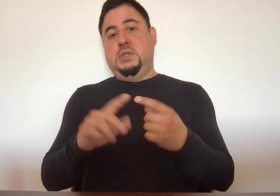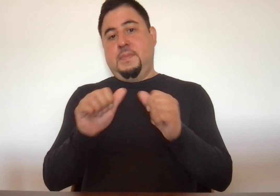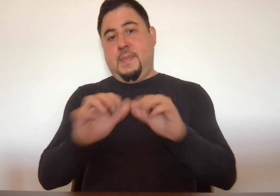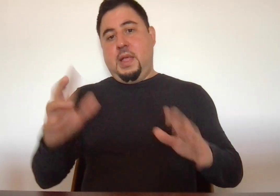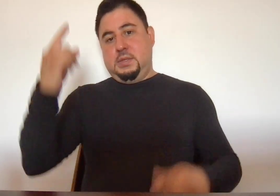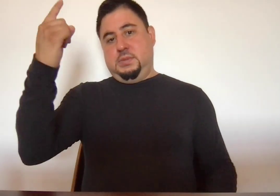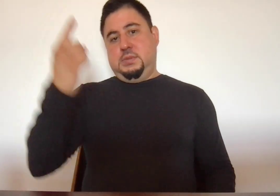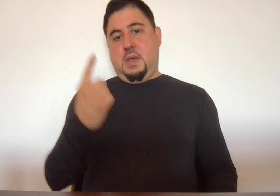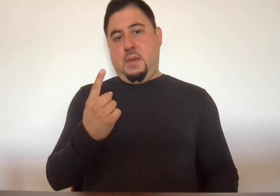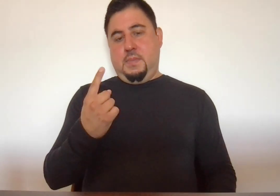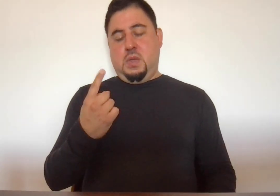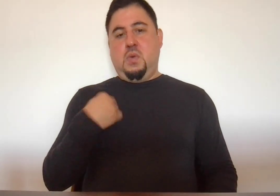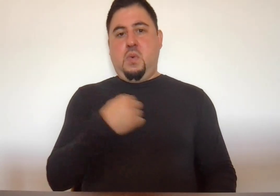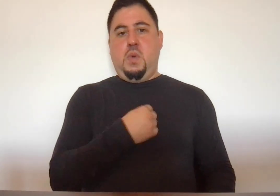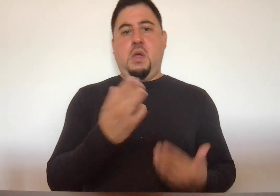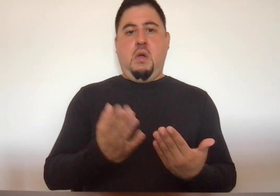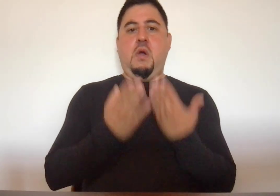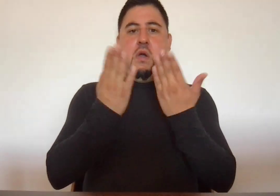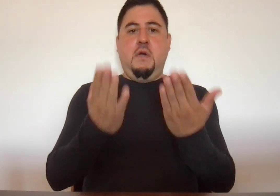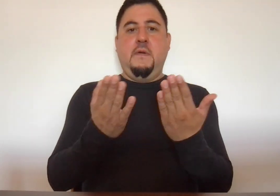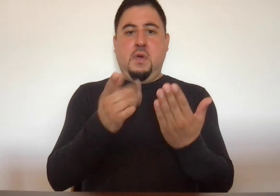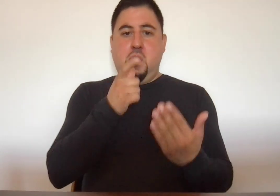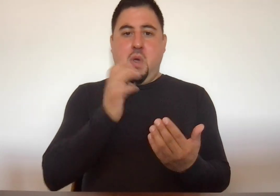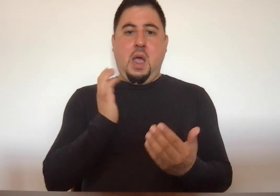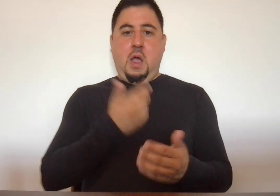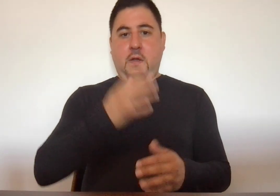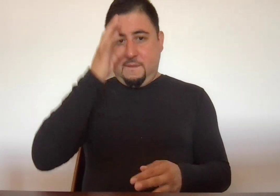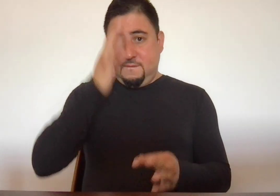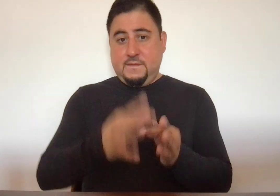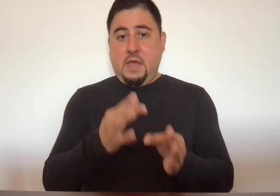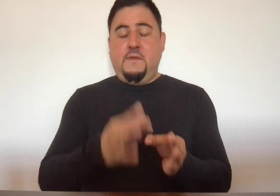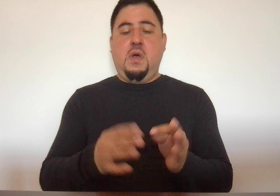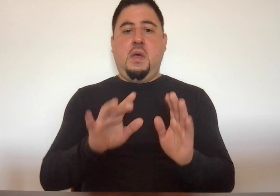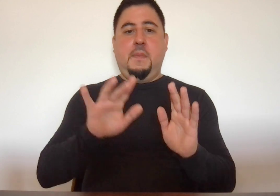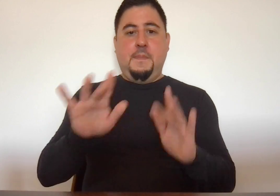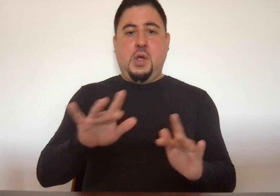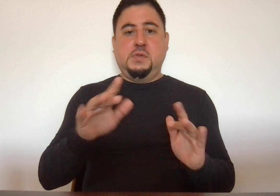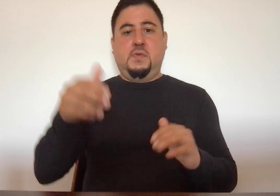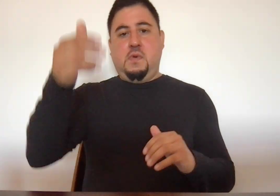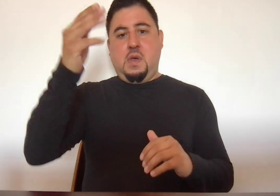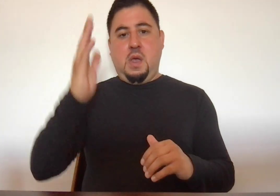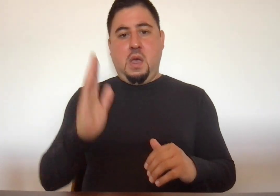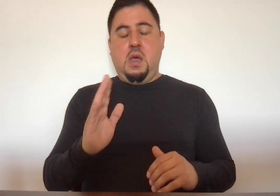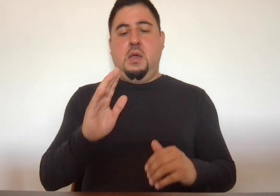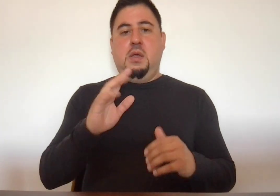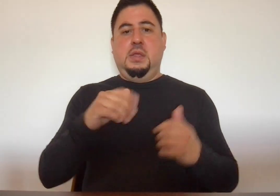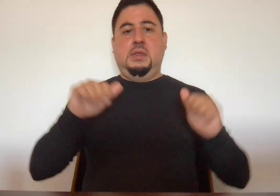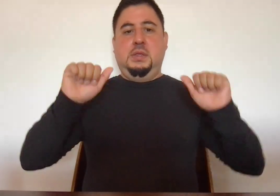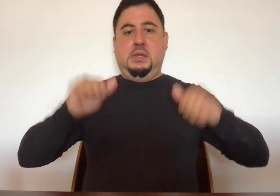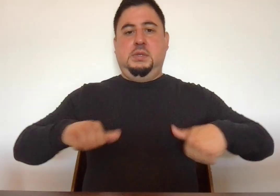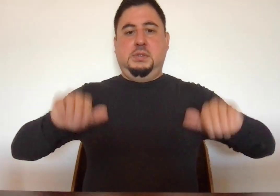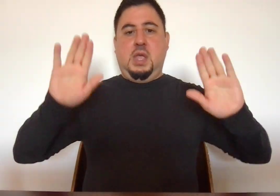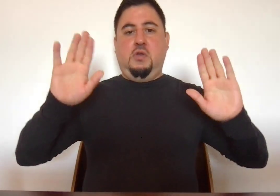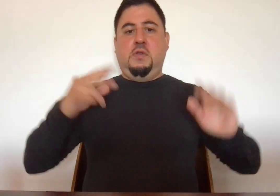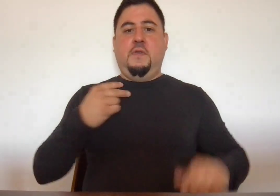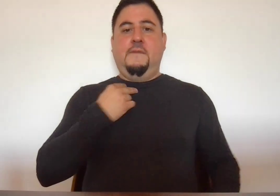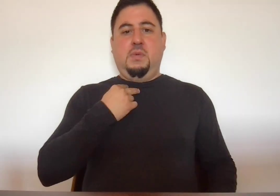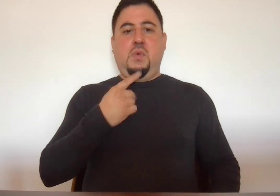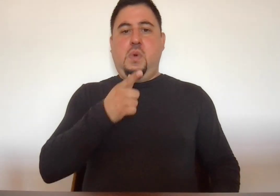coming, we offer you, who are faithful and merciful God, the sacrificial victim who